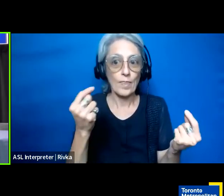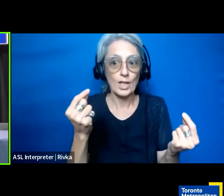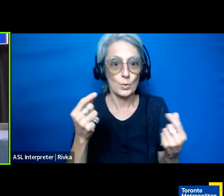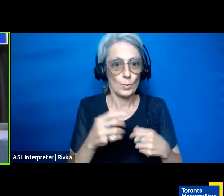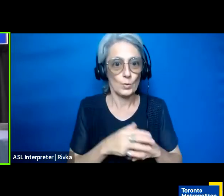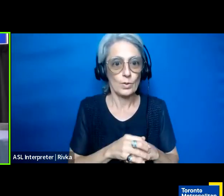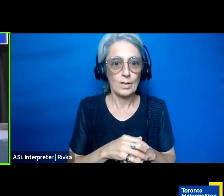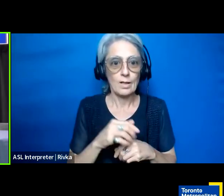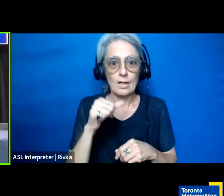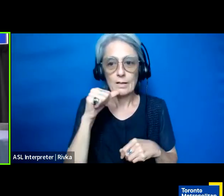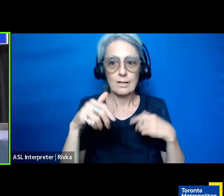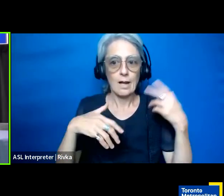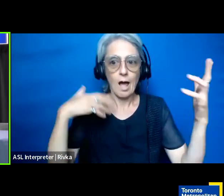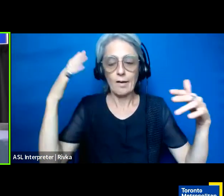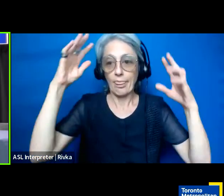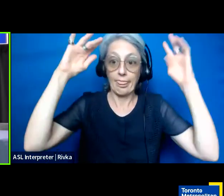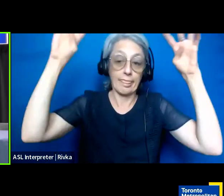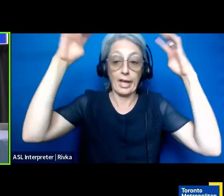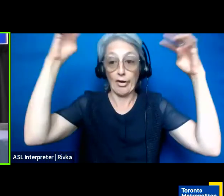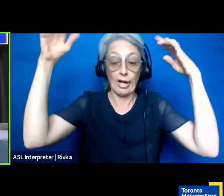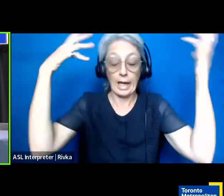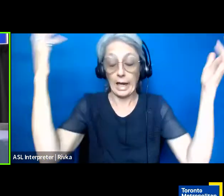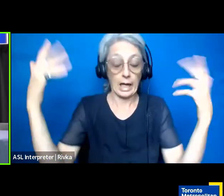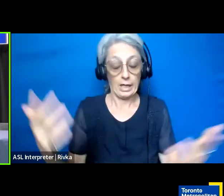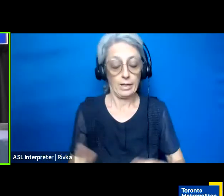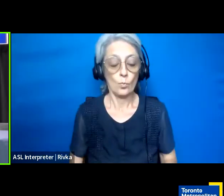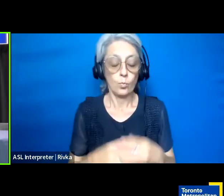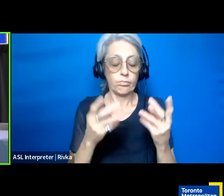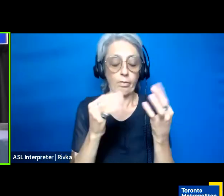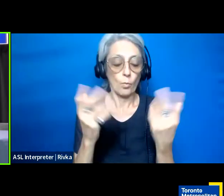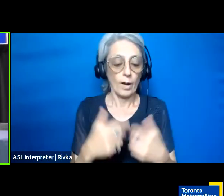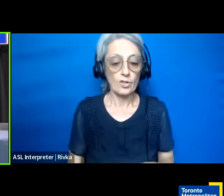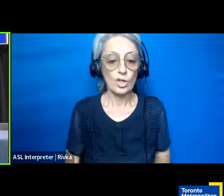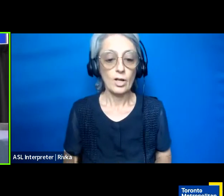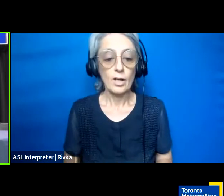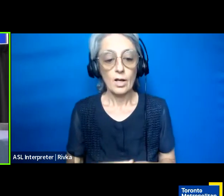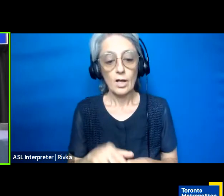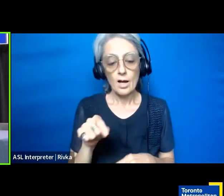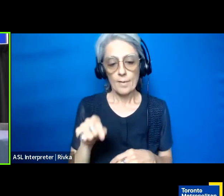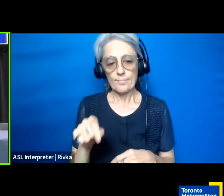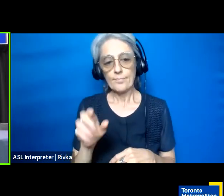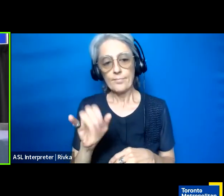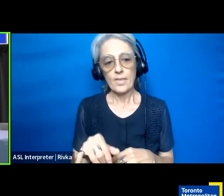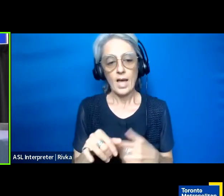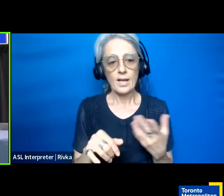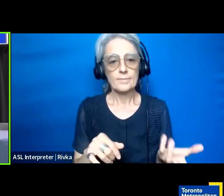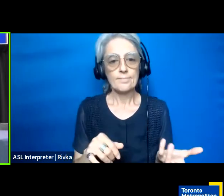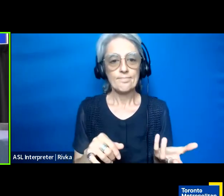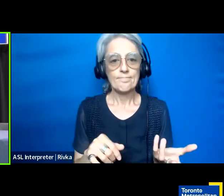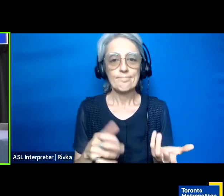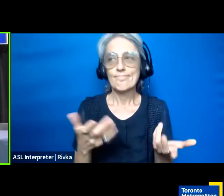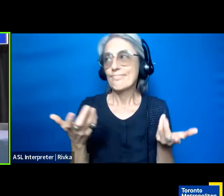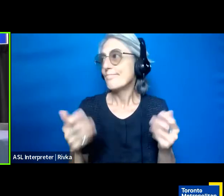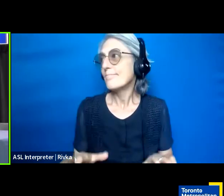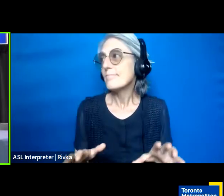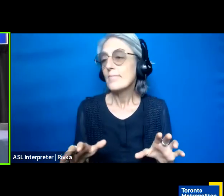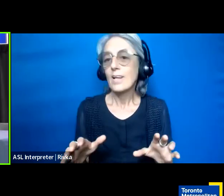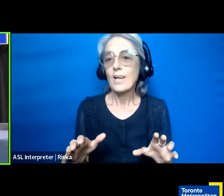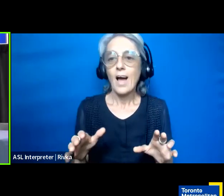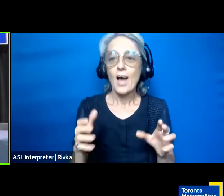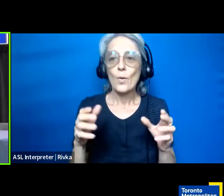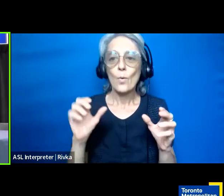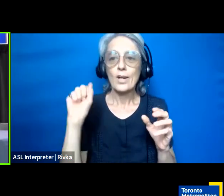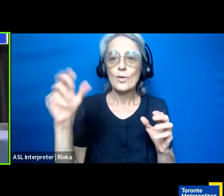ethereal, you know, theory. So. And that is, rather than give a list of concrete things that you can